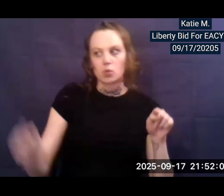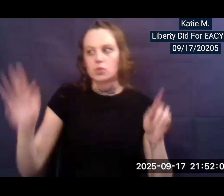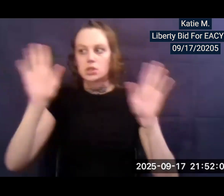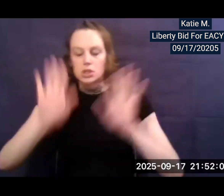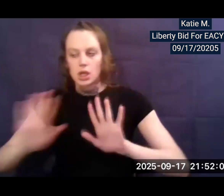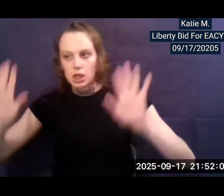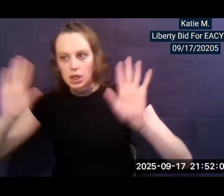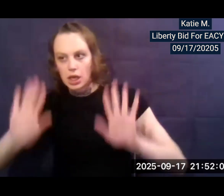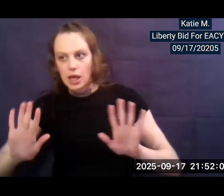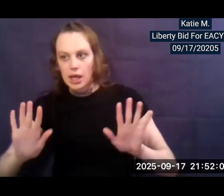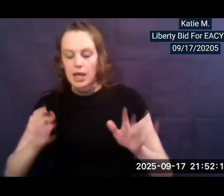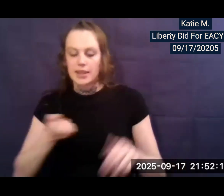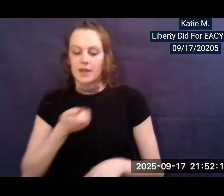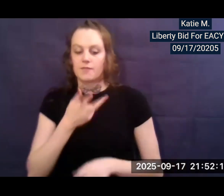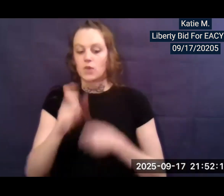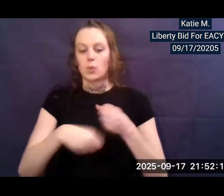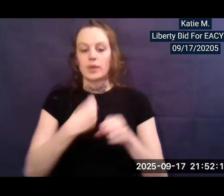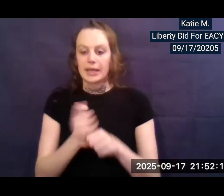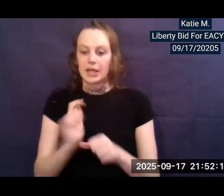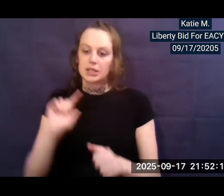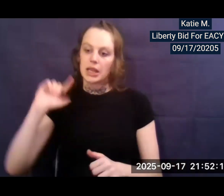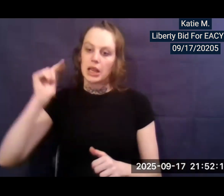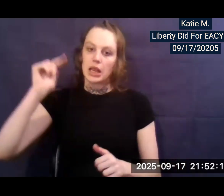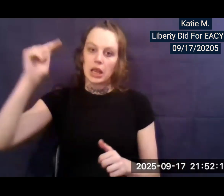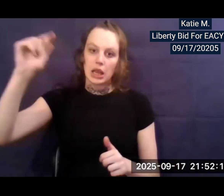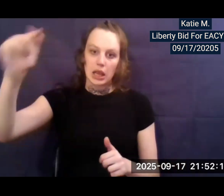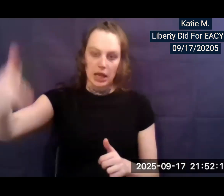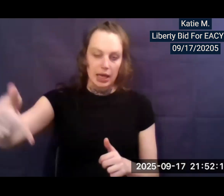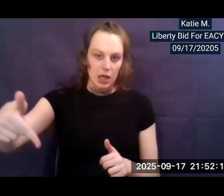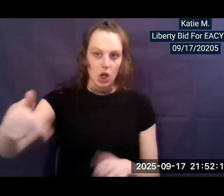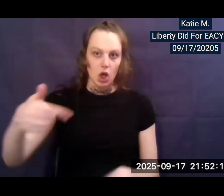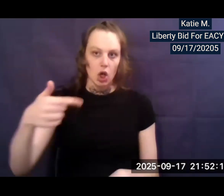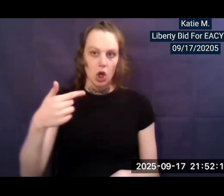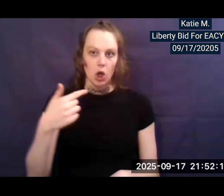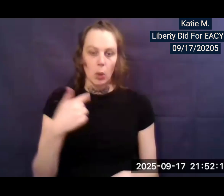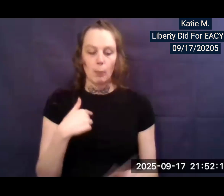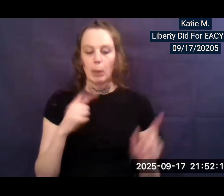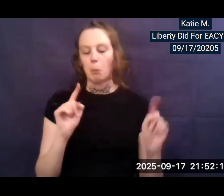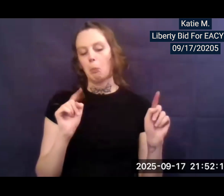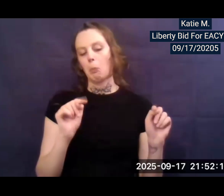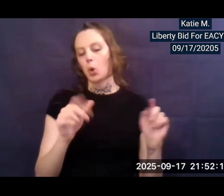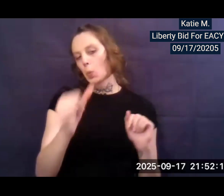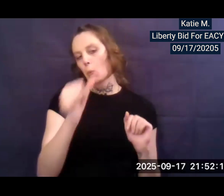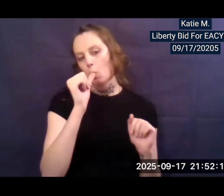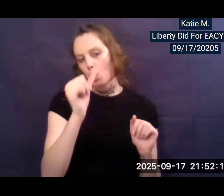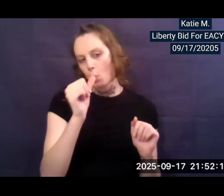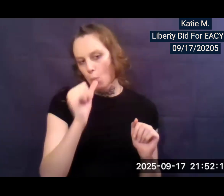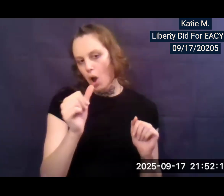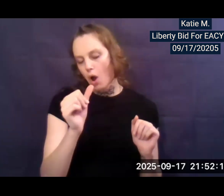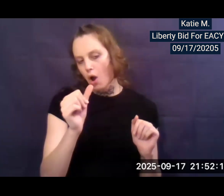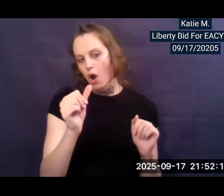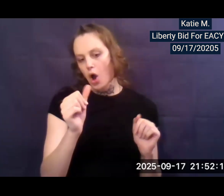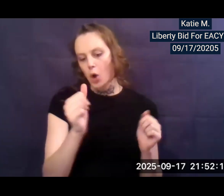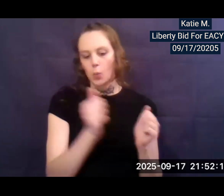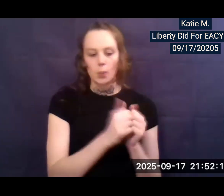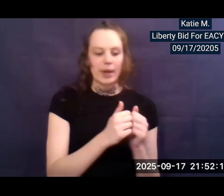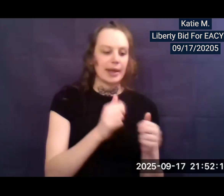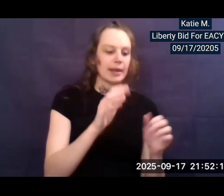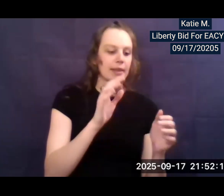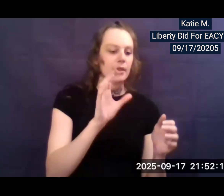number of years, it just became like I would go to happy hours with coworkers or friends, and then I would still need to have my supply of